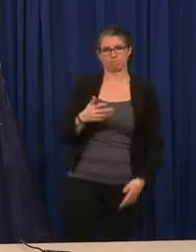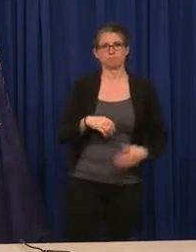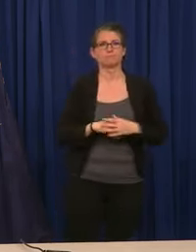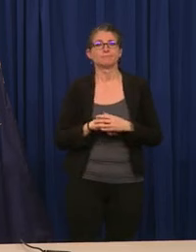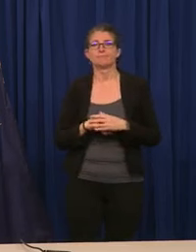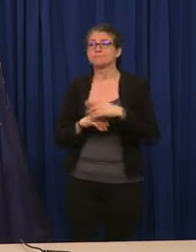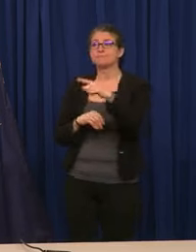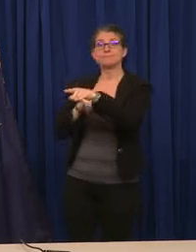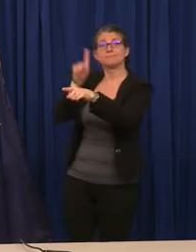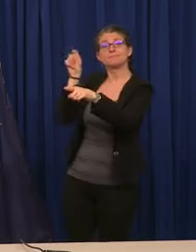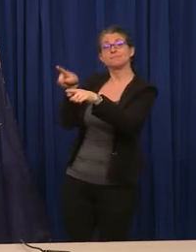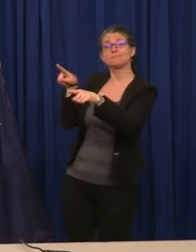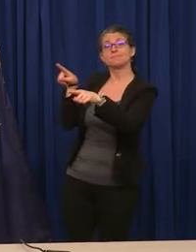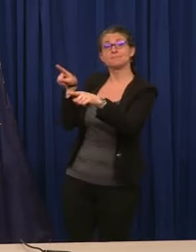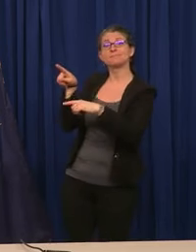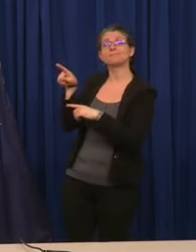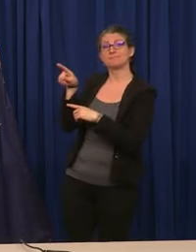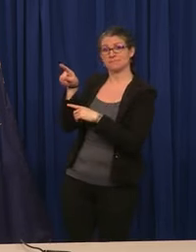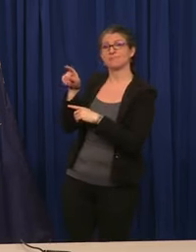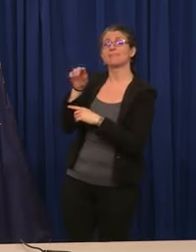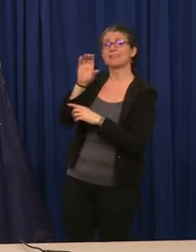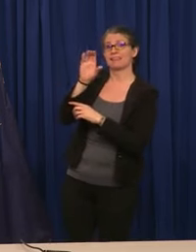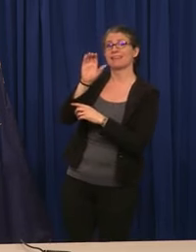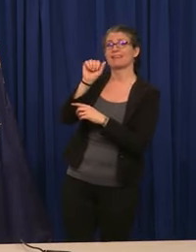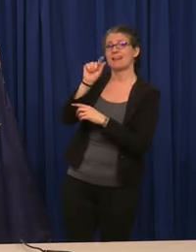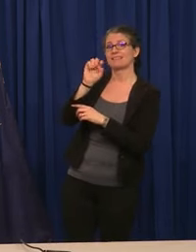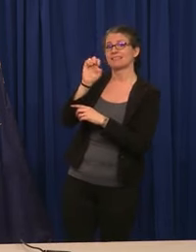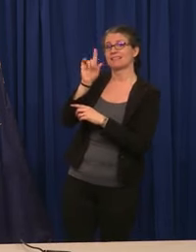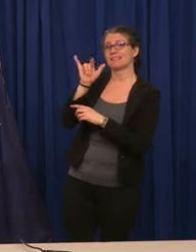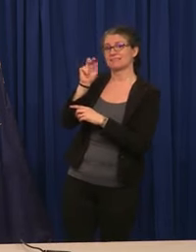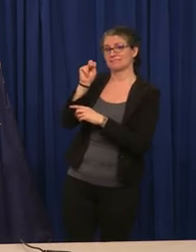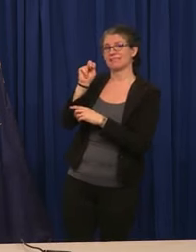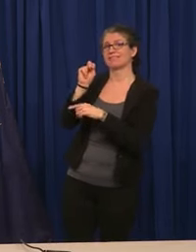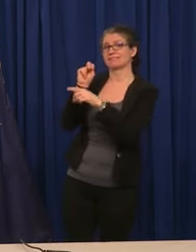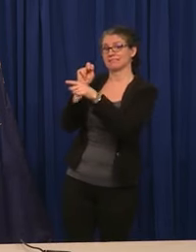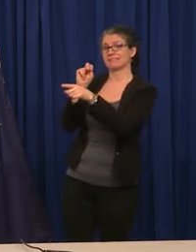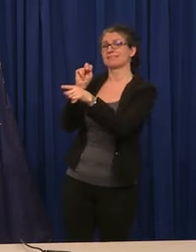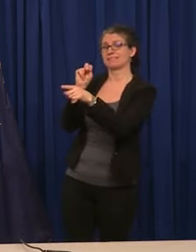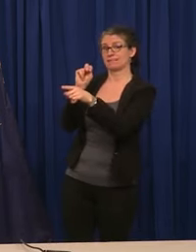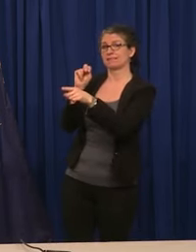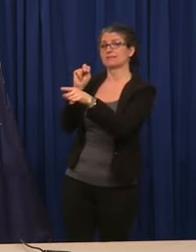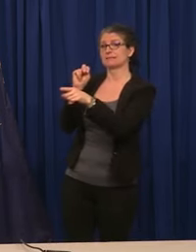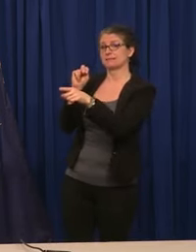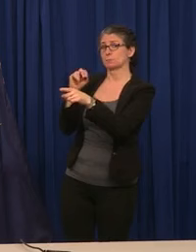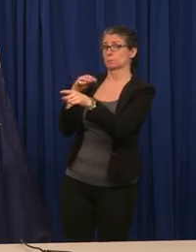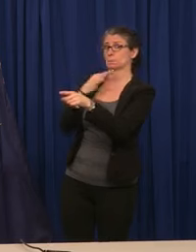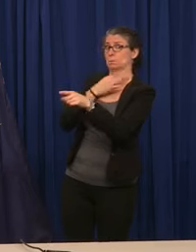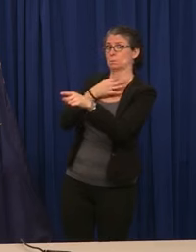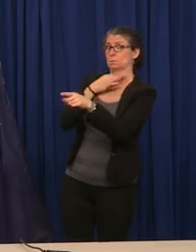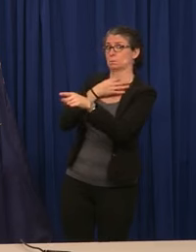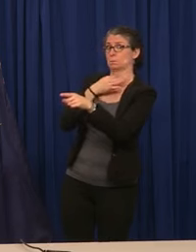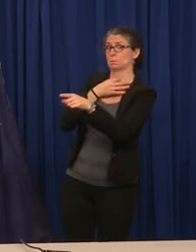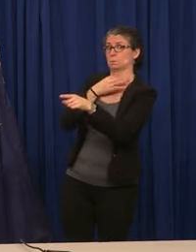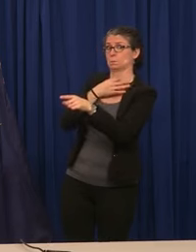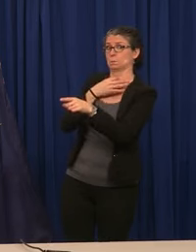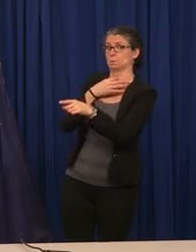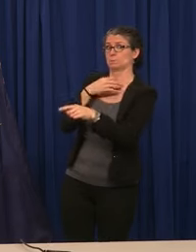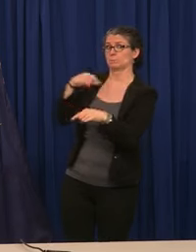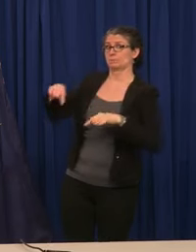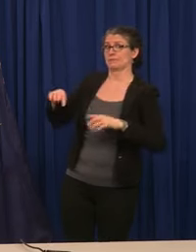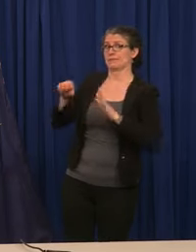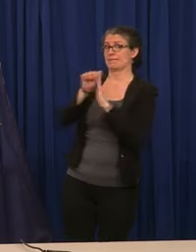trajectory unfolding? I know like that obviously the governor has been kind of like was talking to other governors and trying to see like when was the right time